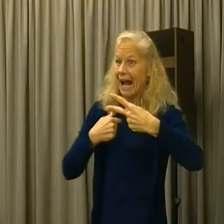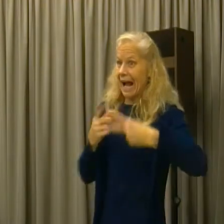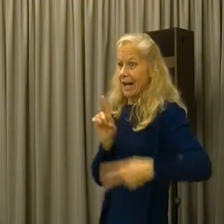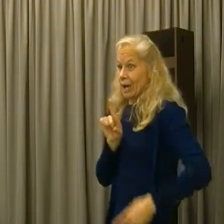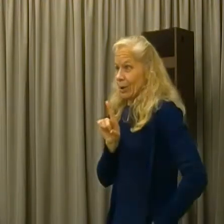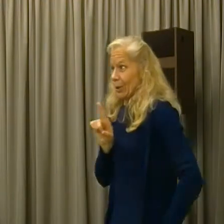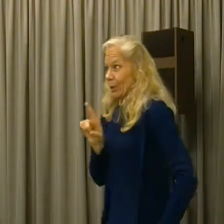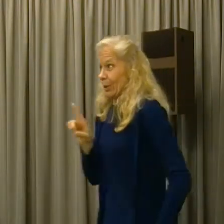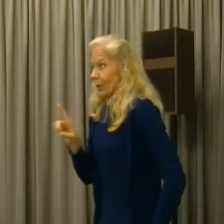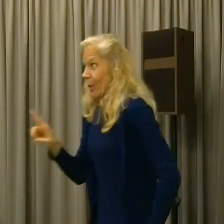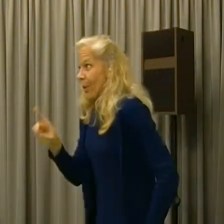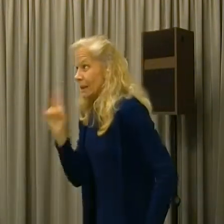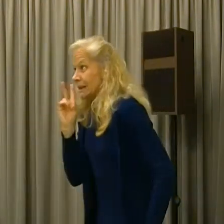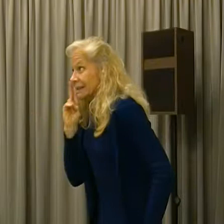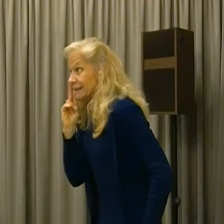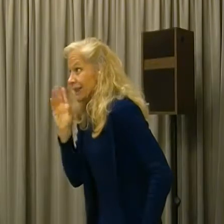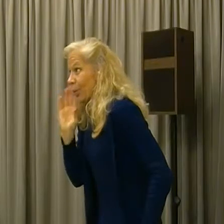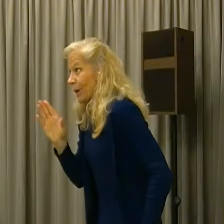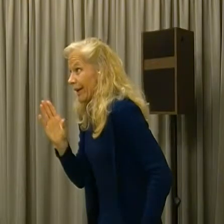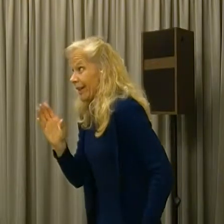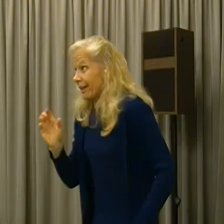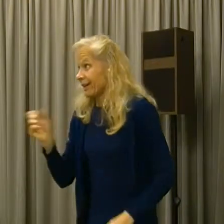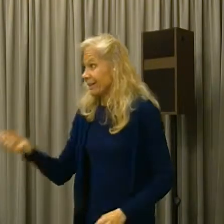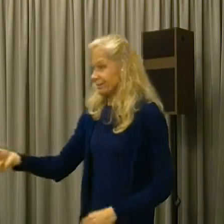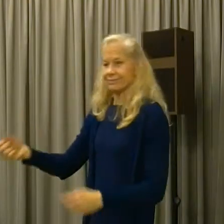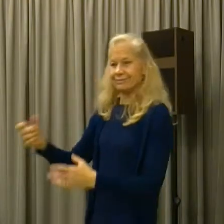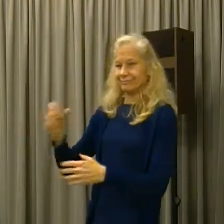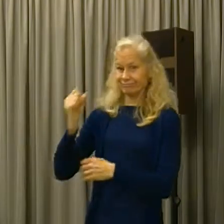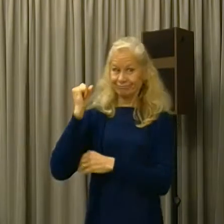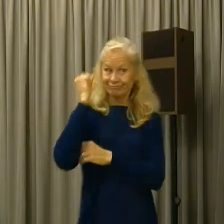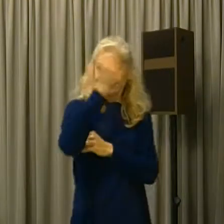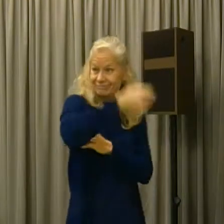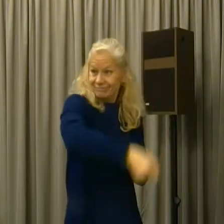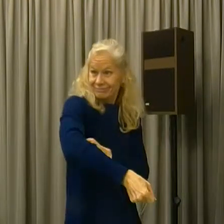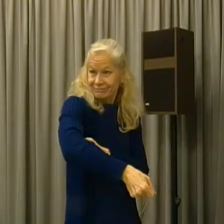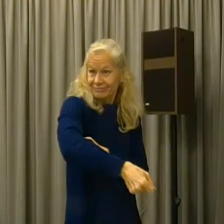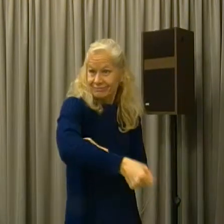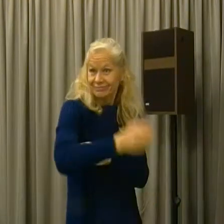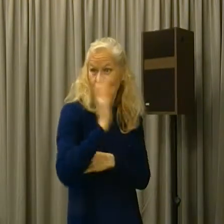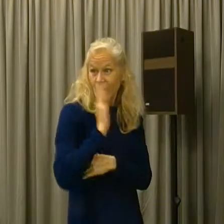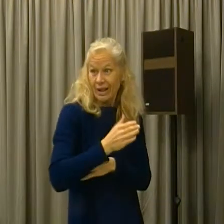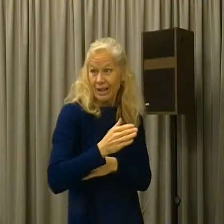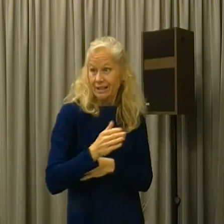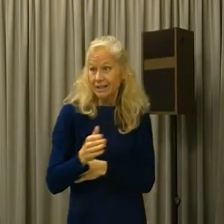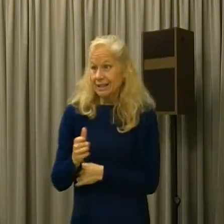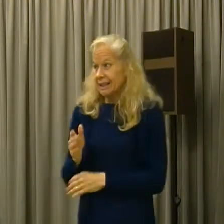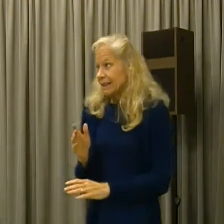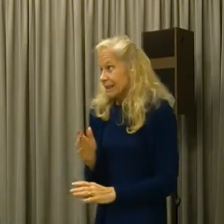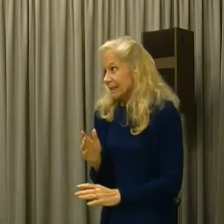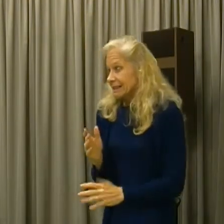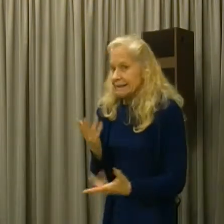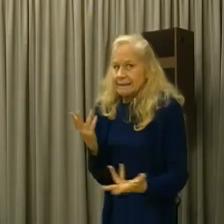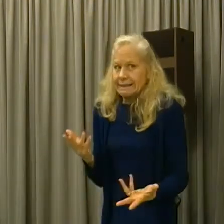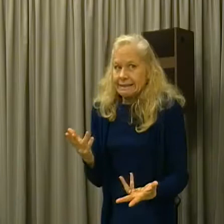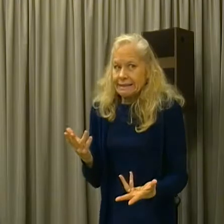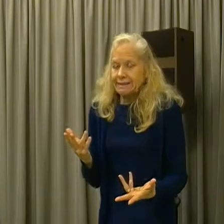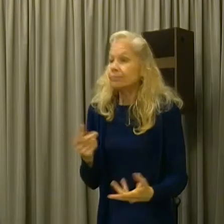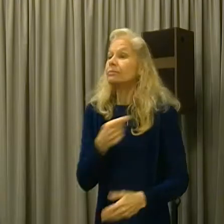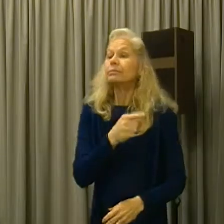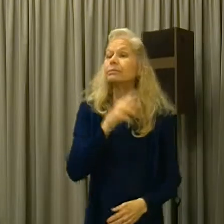their enlargement and deliverance arise to the Jews from another place. But thou and thy father's house